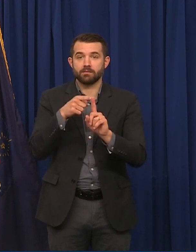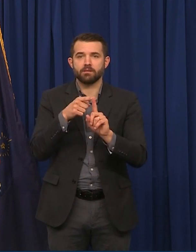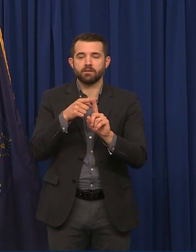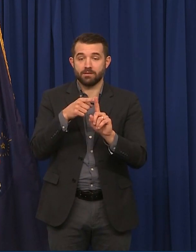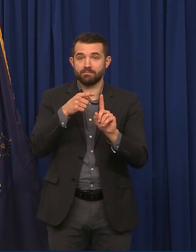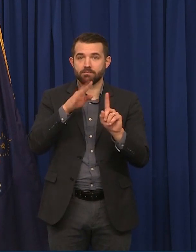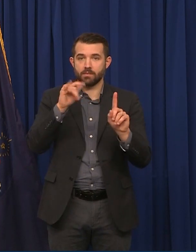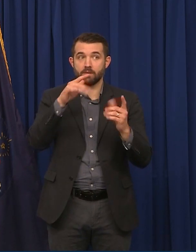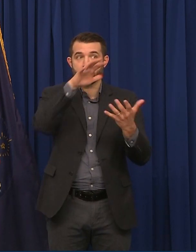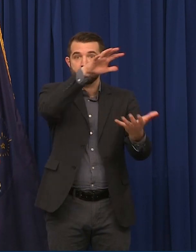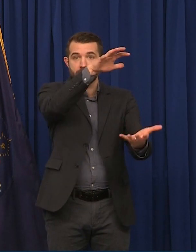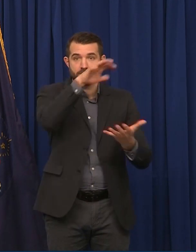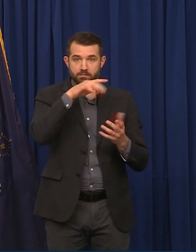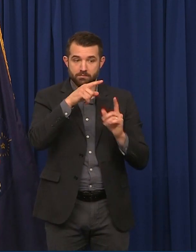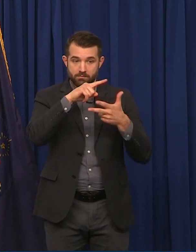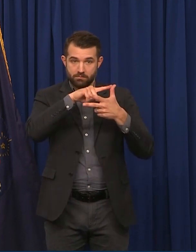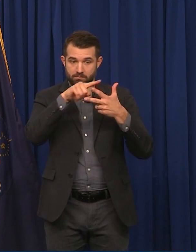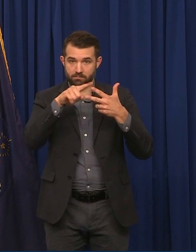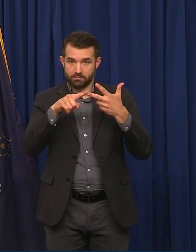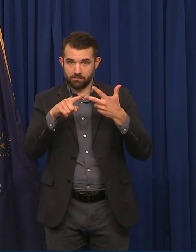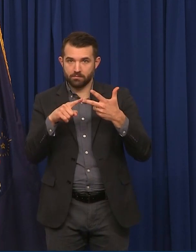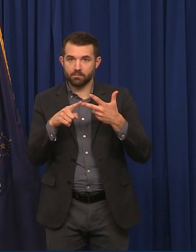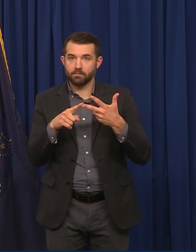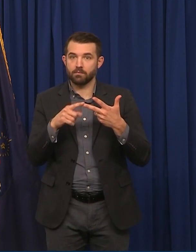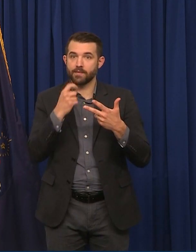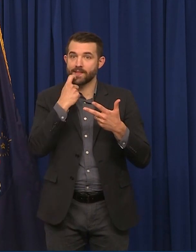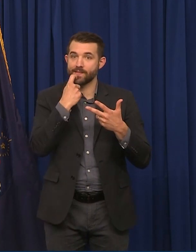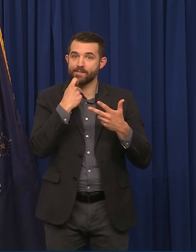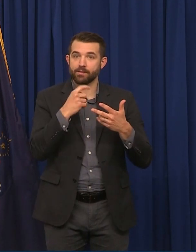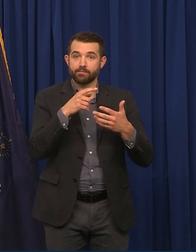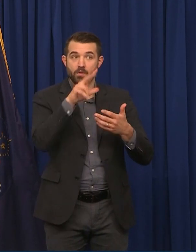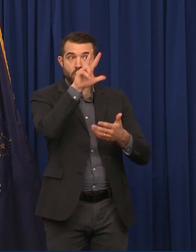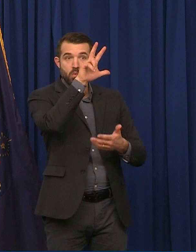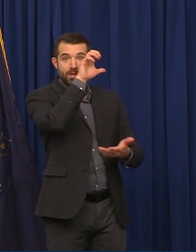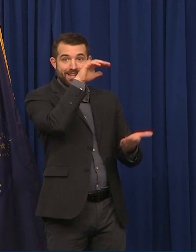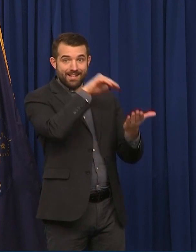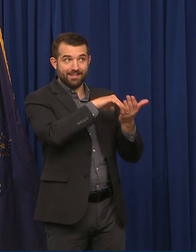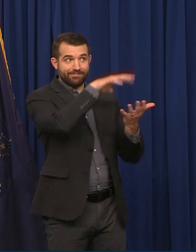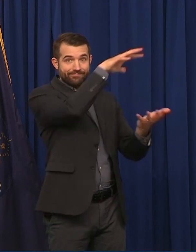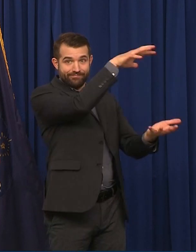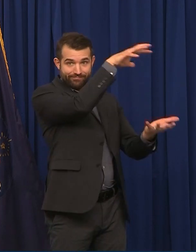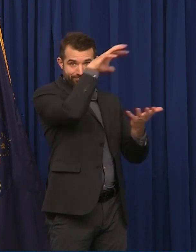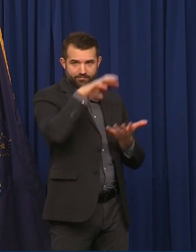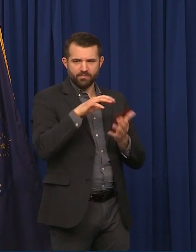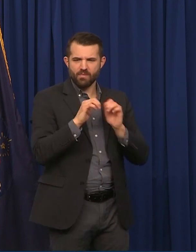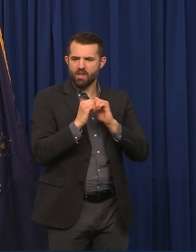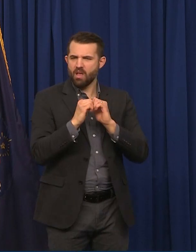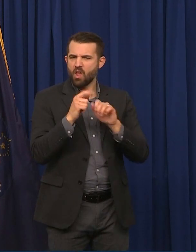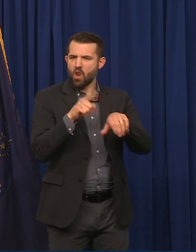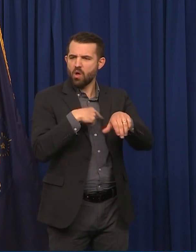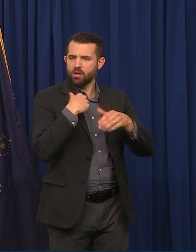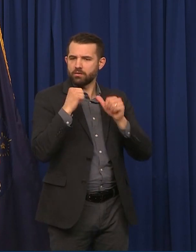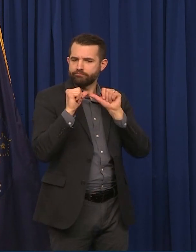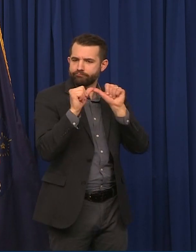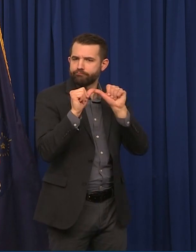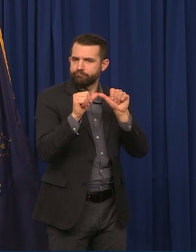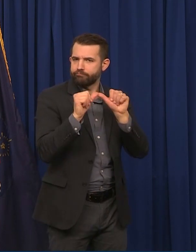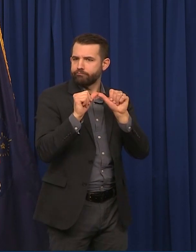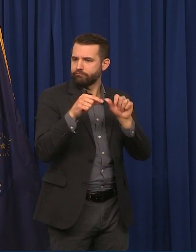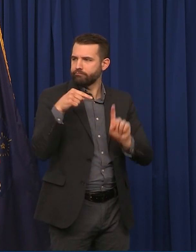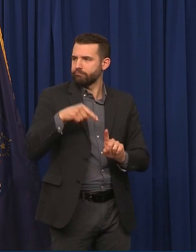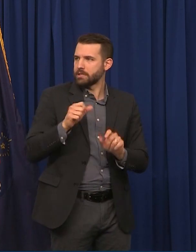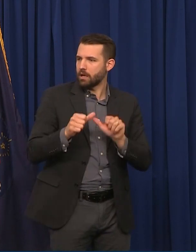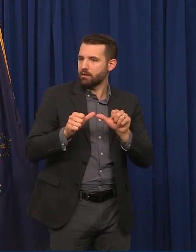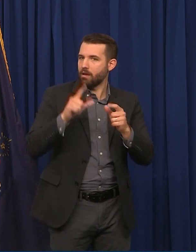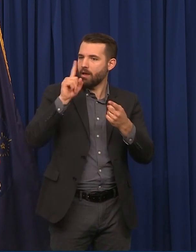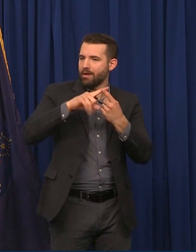the availability of PPE that we have. How long might that last? Bill, one of the things